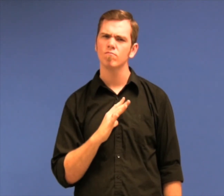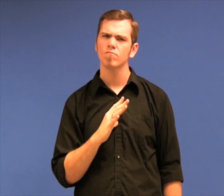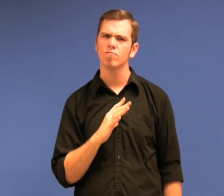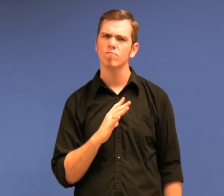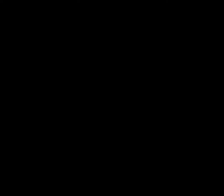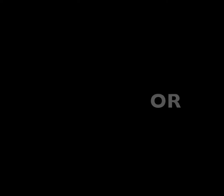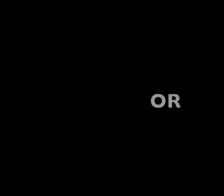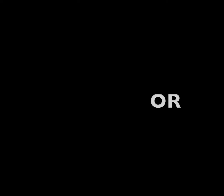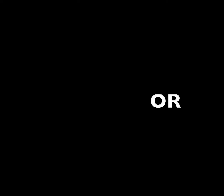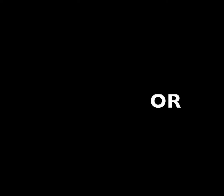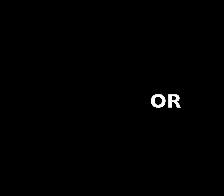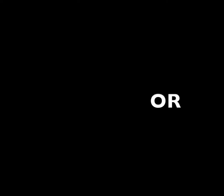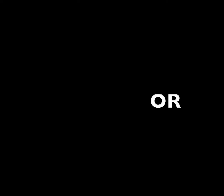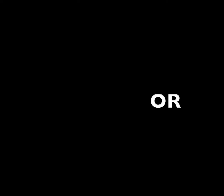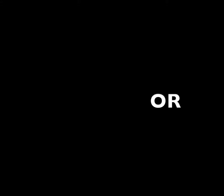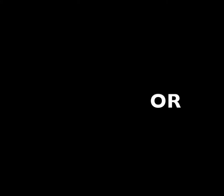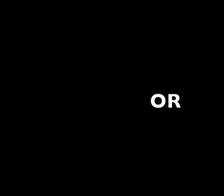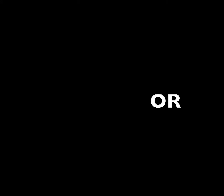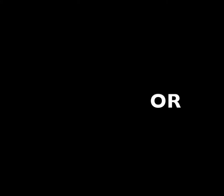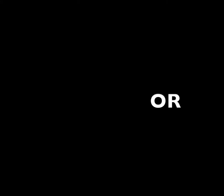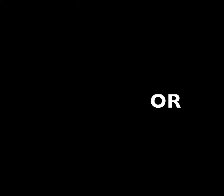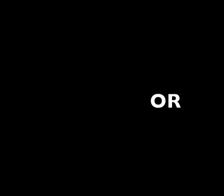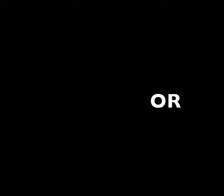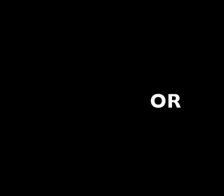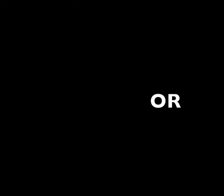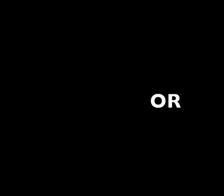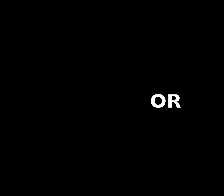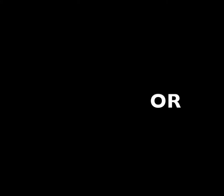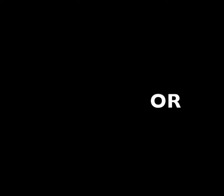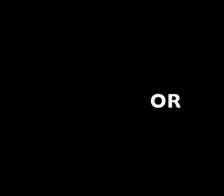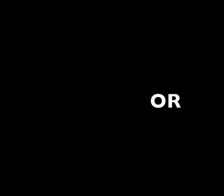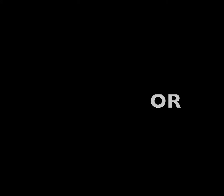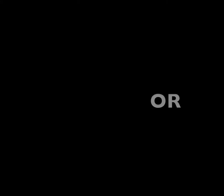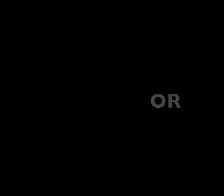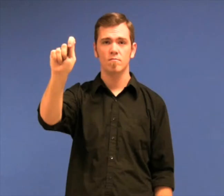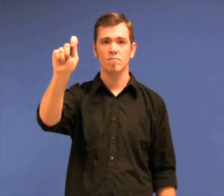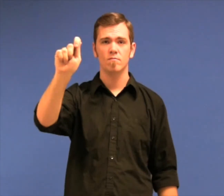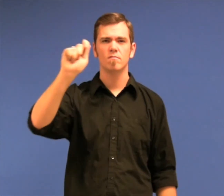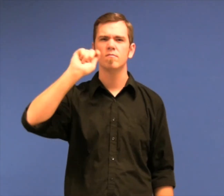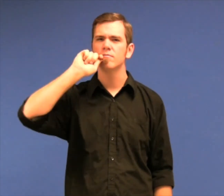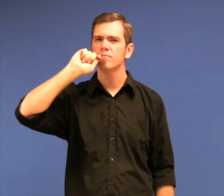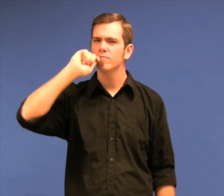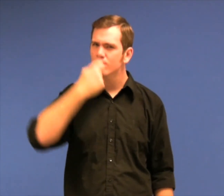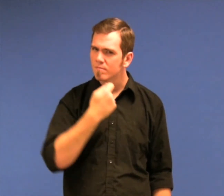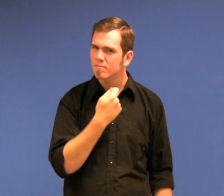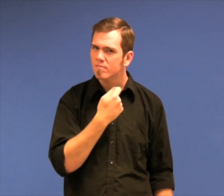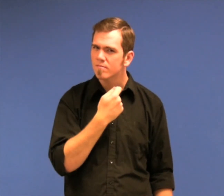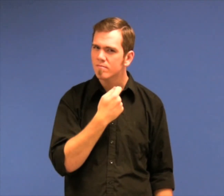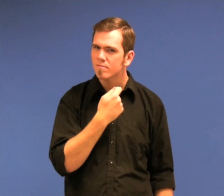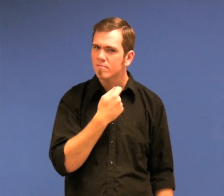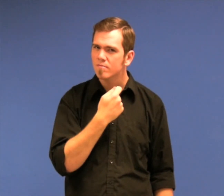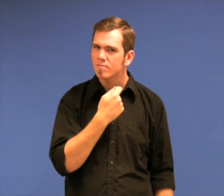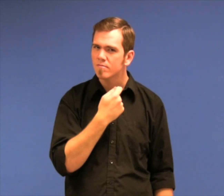is a little bit different, and it's more contemporary, and it's kind of a modified X hand, and it starts at your mouth and comes off like